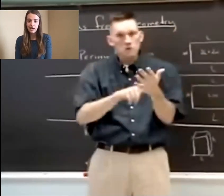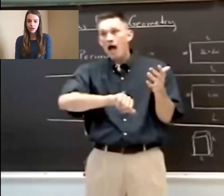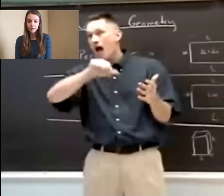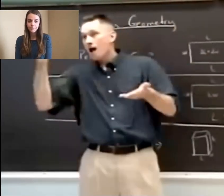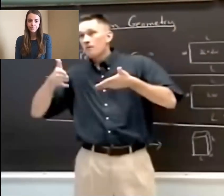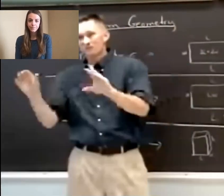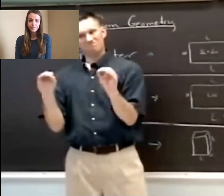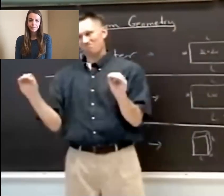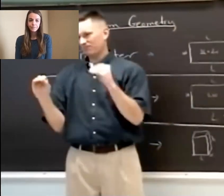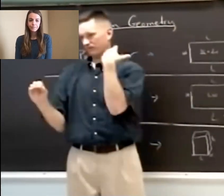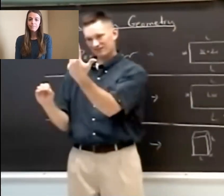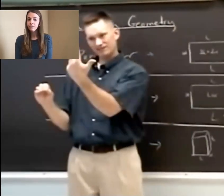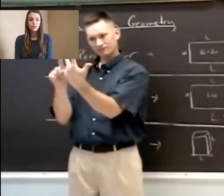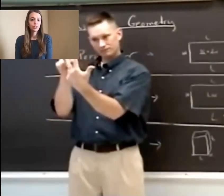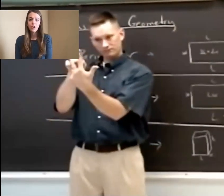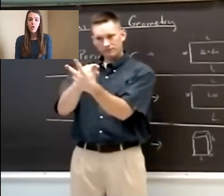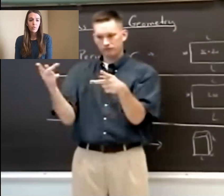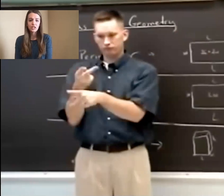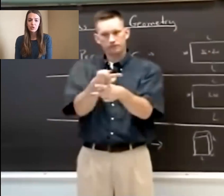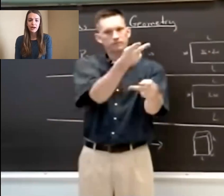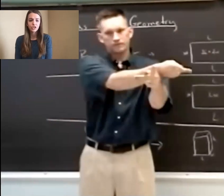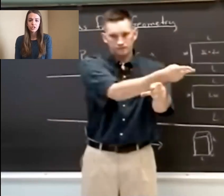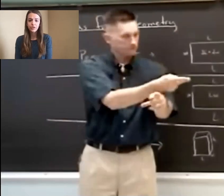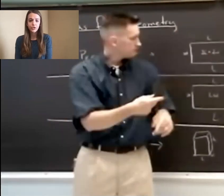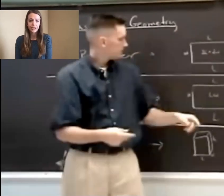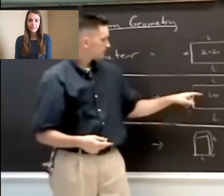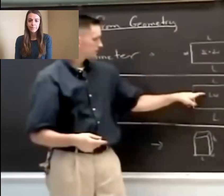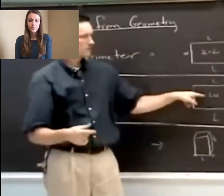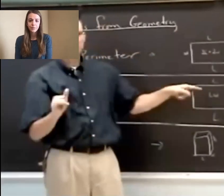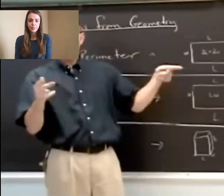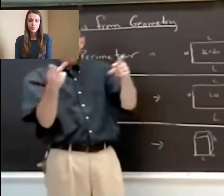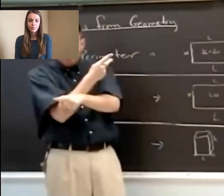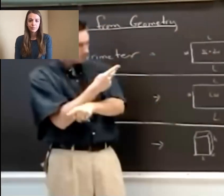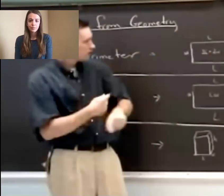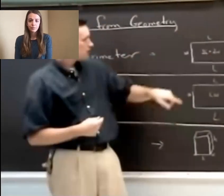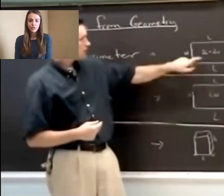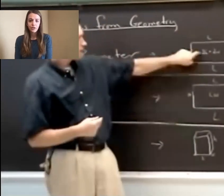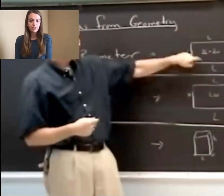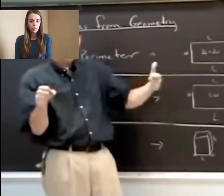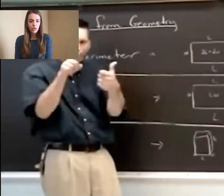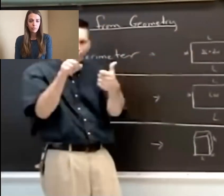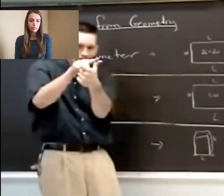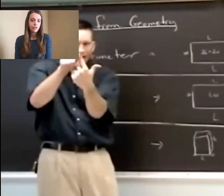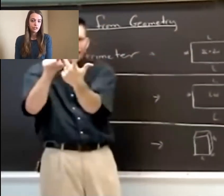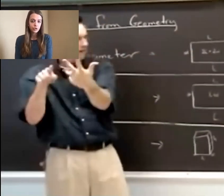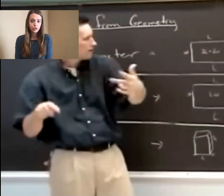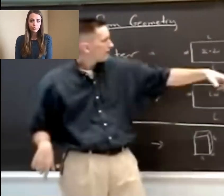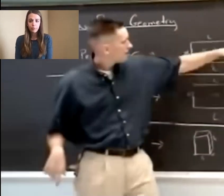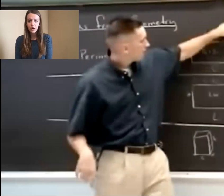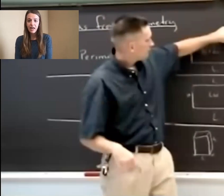together. There's really no other way to do that, just those 3. So the length and the width, we multiply the 2. The perimeter, we